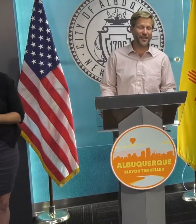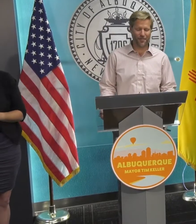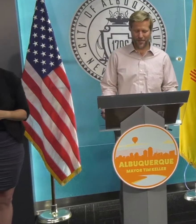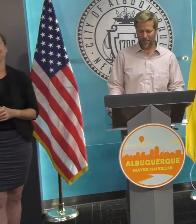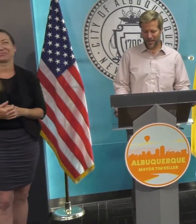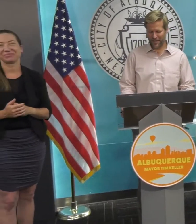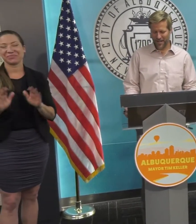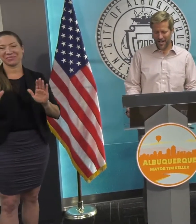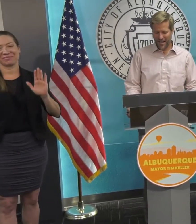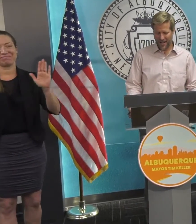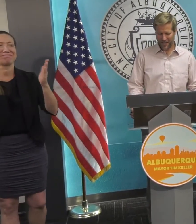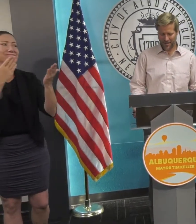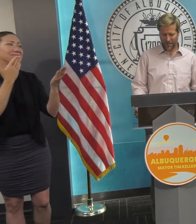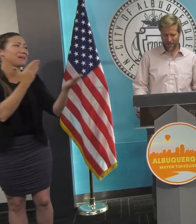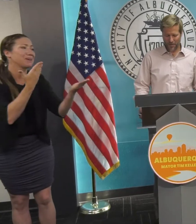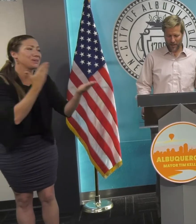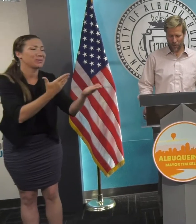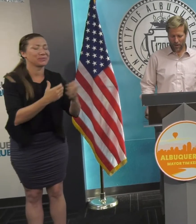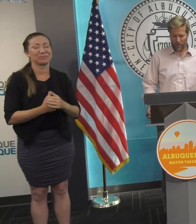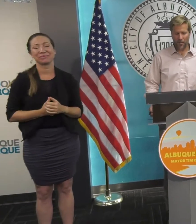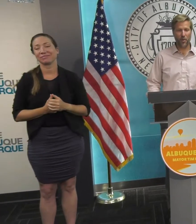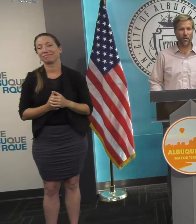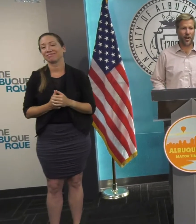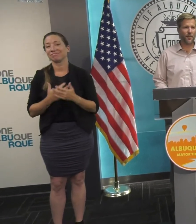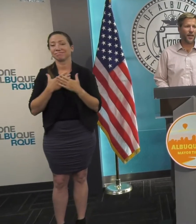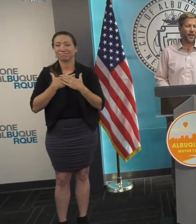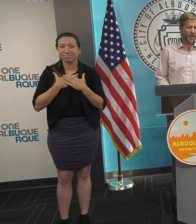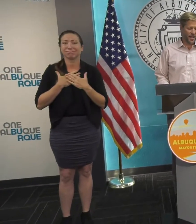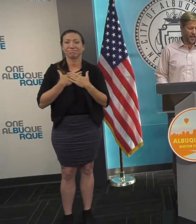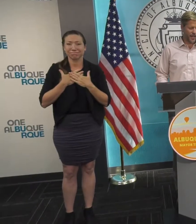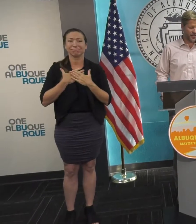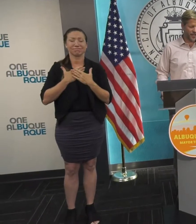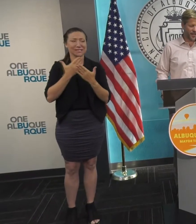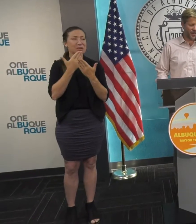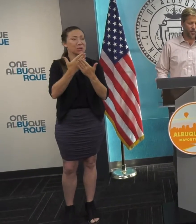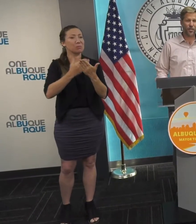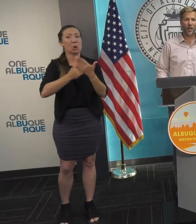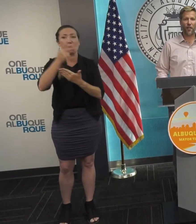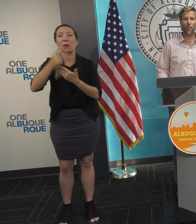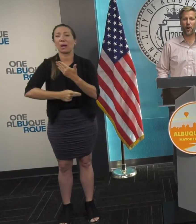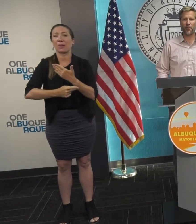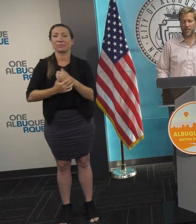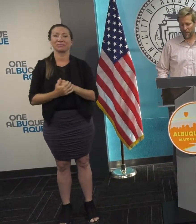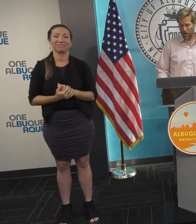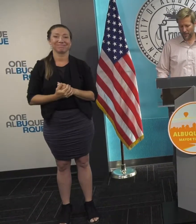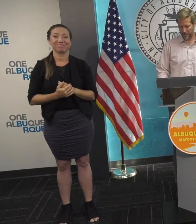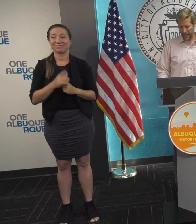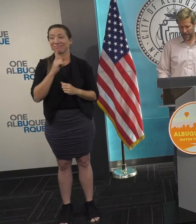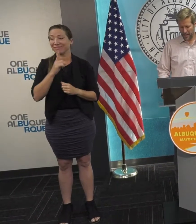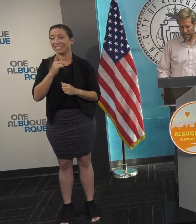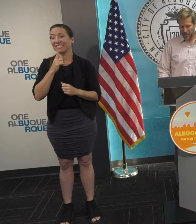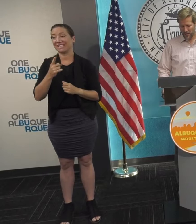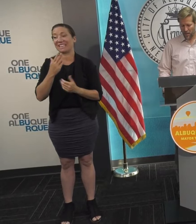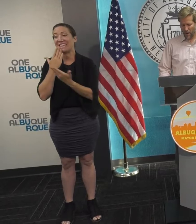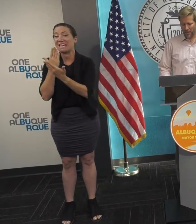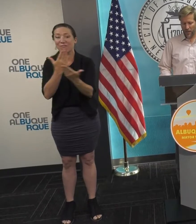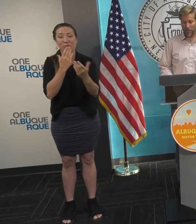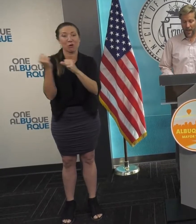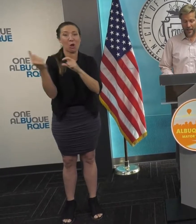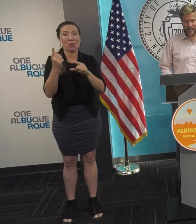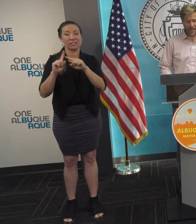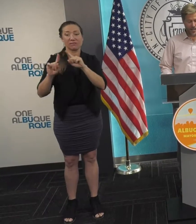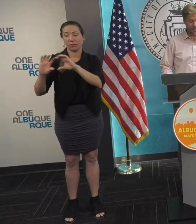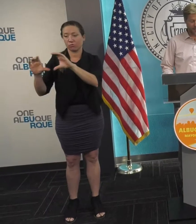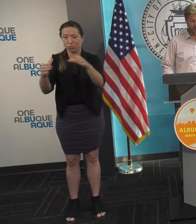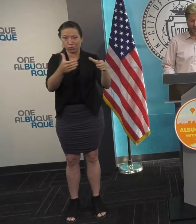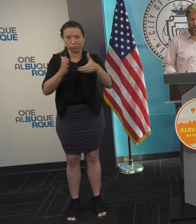Awesome. Thank you so much, Congresswoman. What a great program, and appreciate all the partners involved in that. So I think with